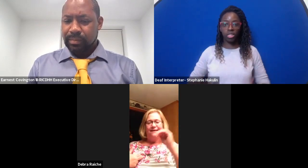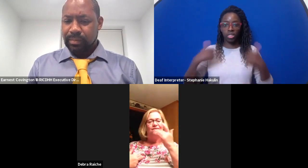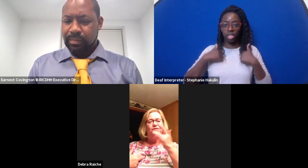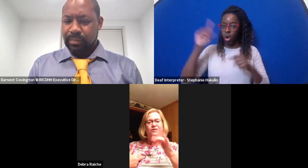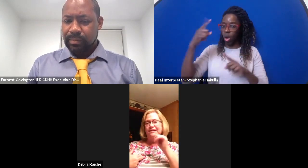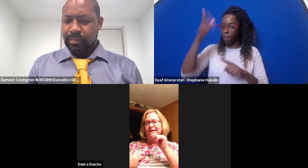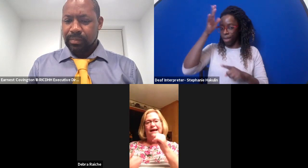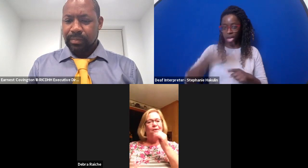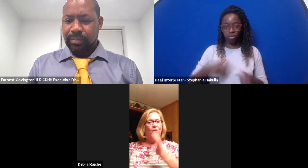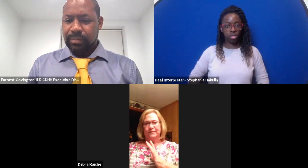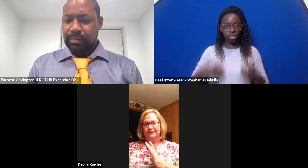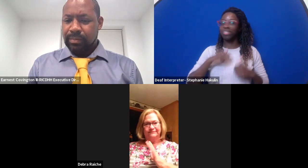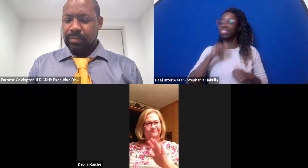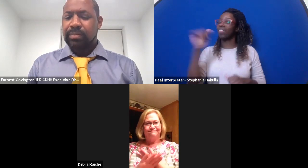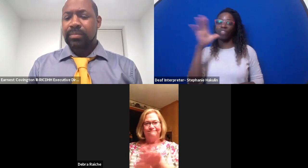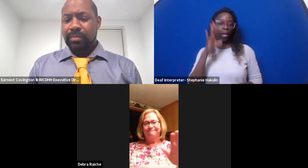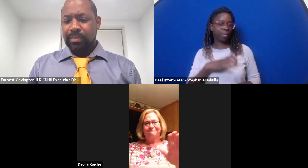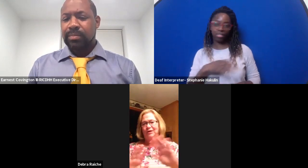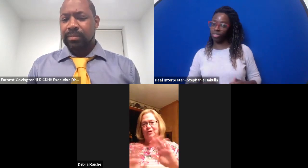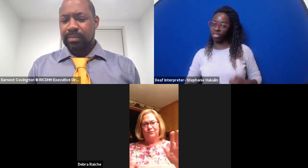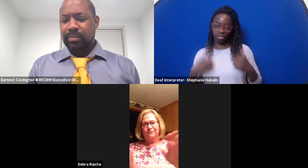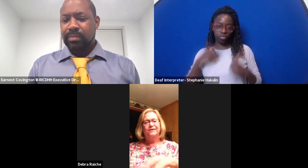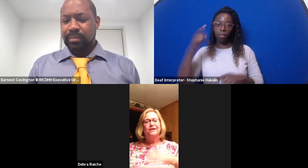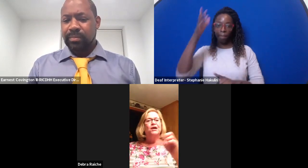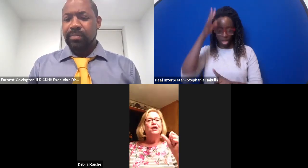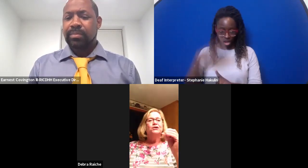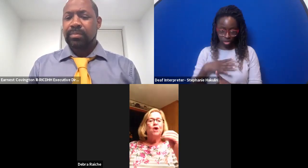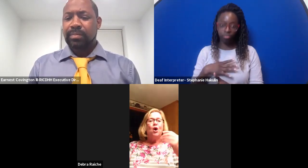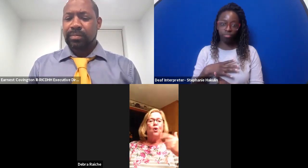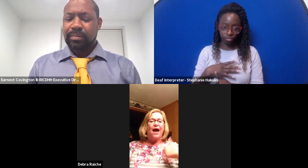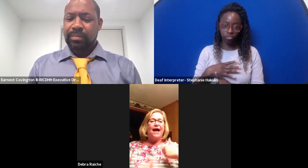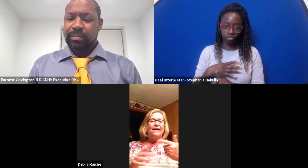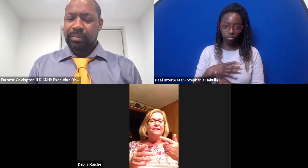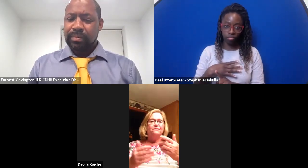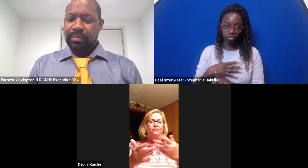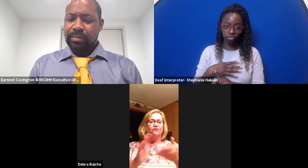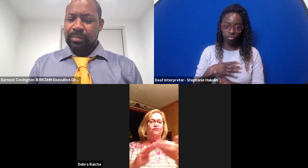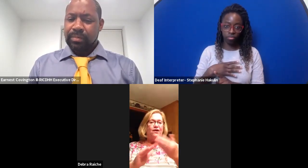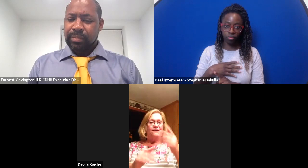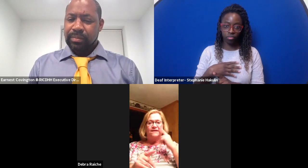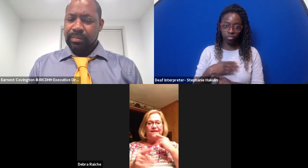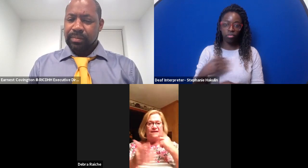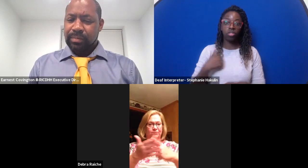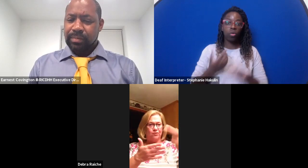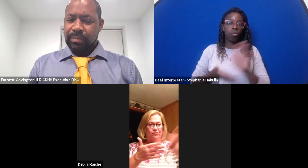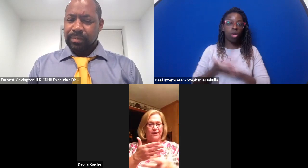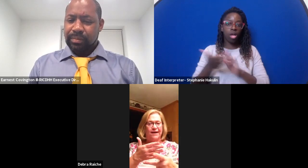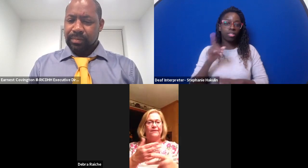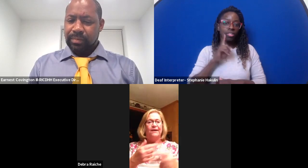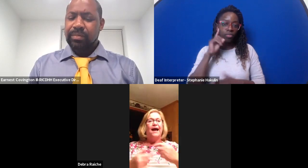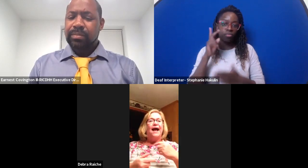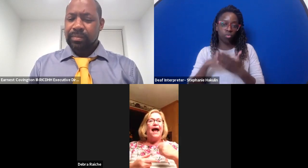there's a male residence. Right now, unfortunately, we do not have a place for women. We have men in our residence